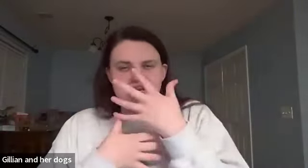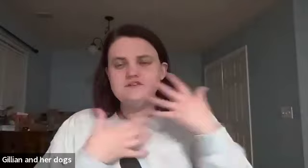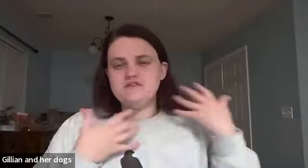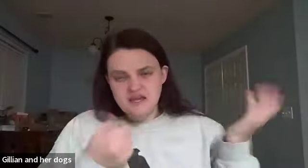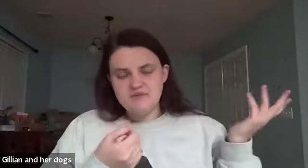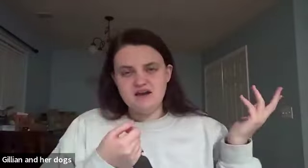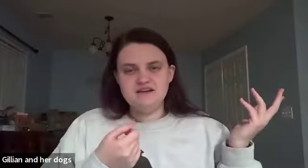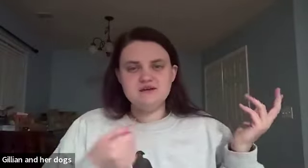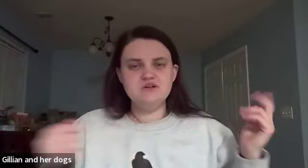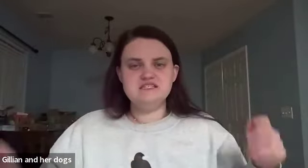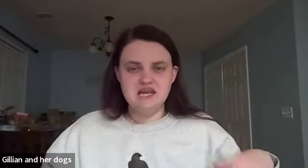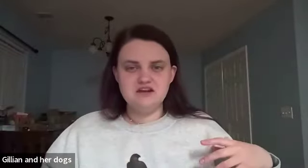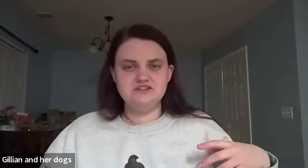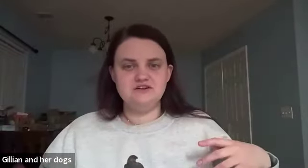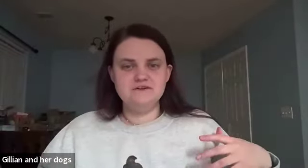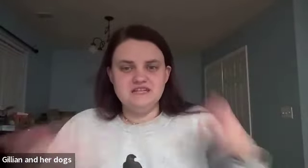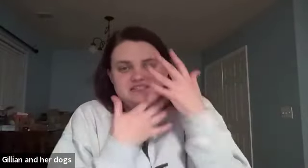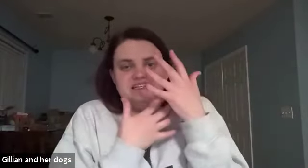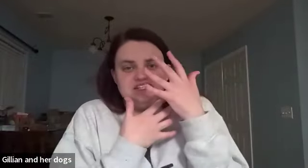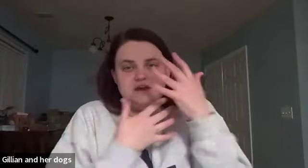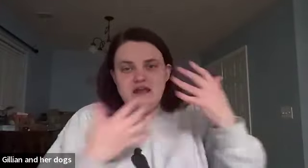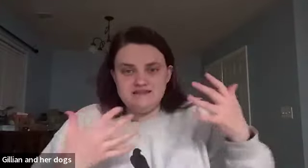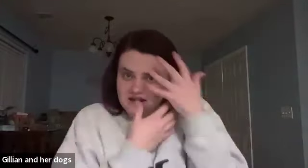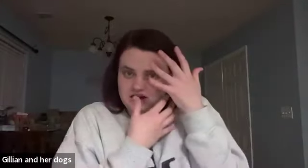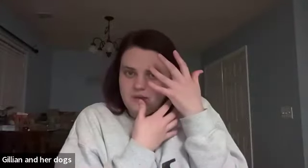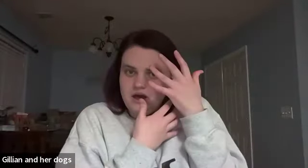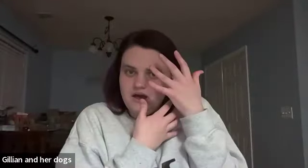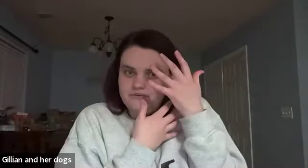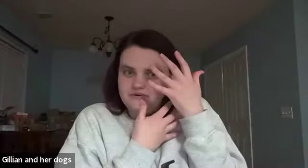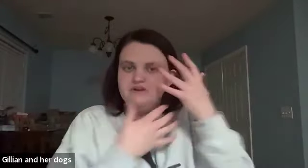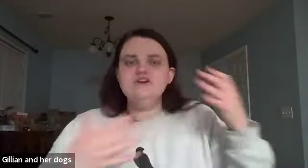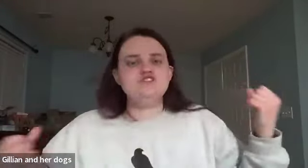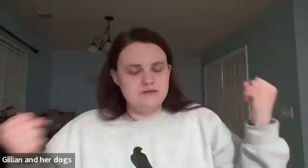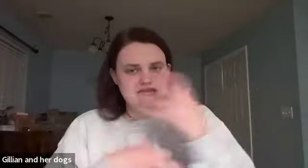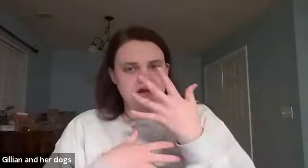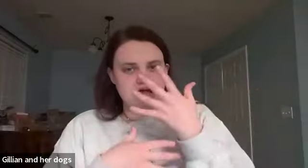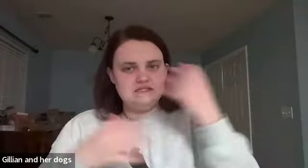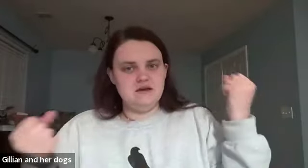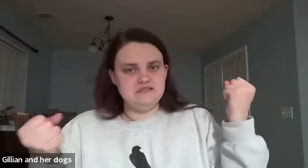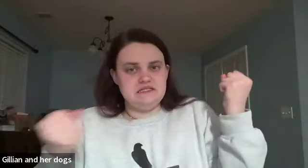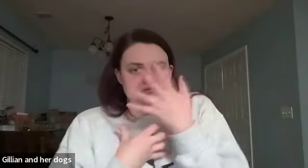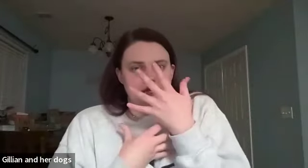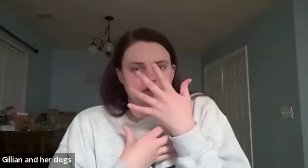And if you think about it, if someone scares you, your first instinct is your hands kind of come up. So it's that concept, scared.